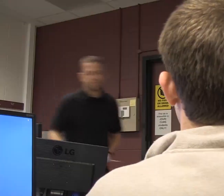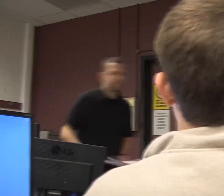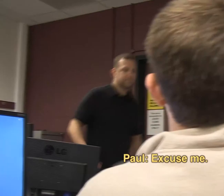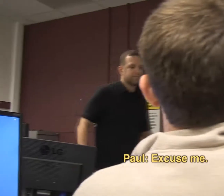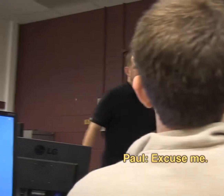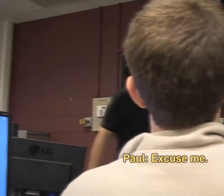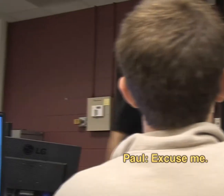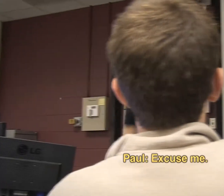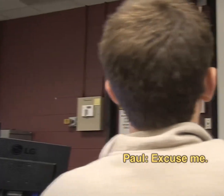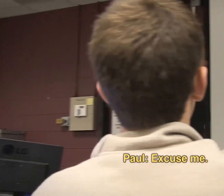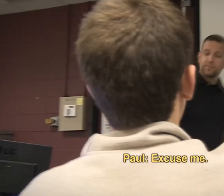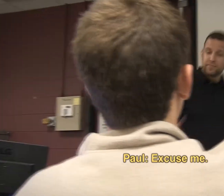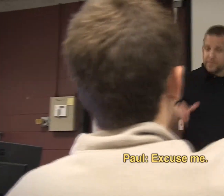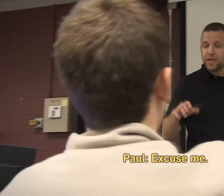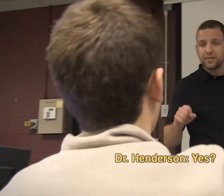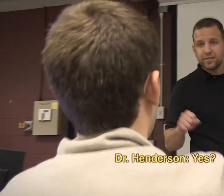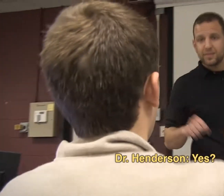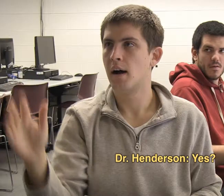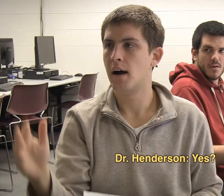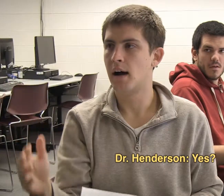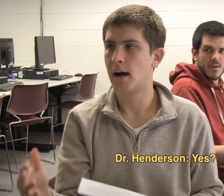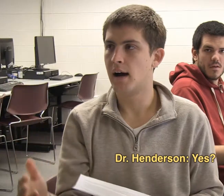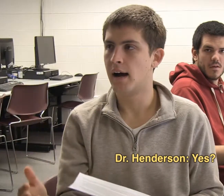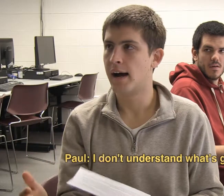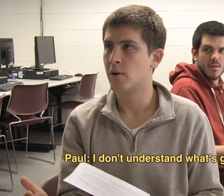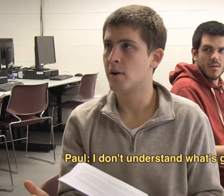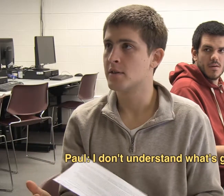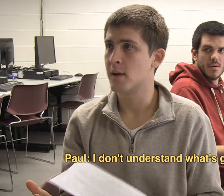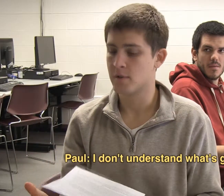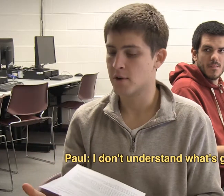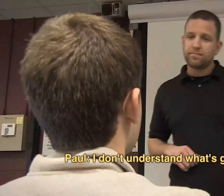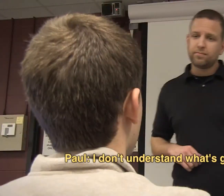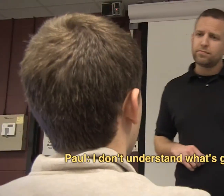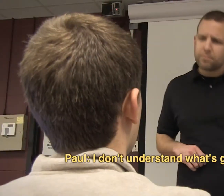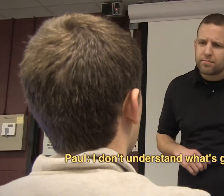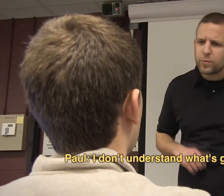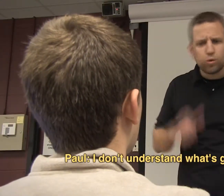Excuse me. No. I don't understand what's going on.